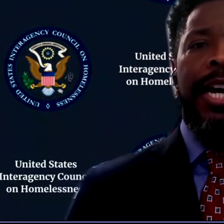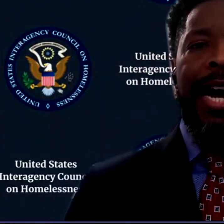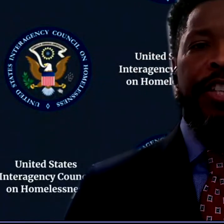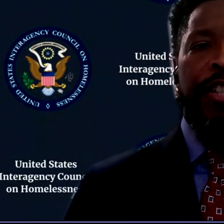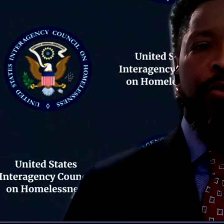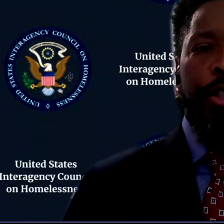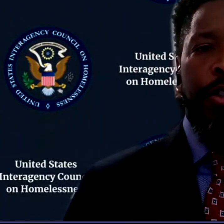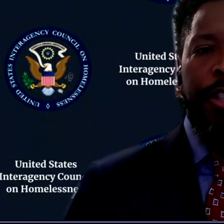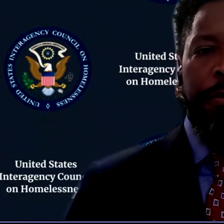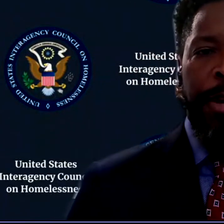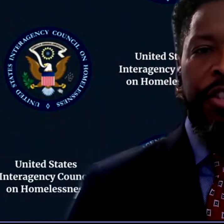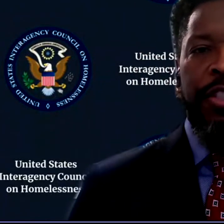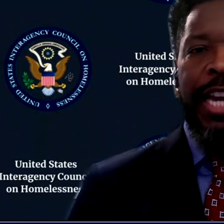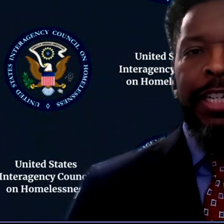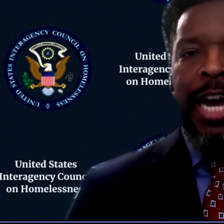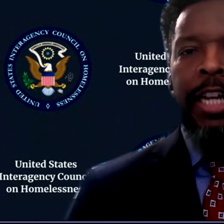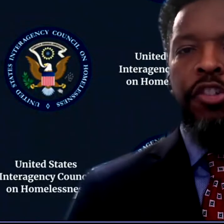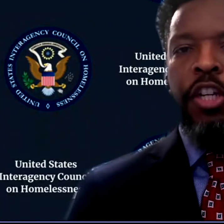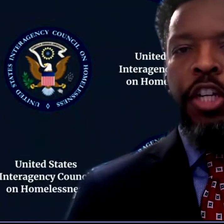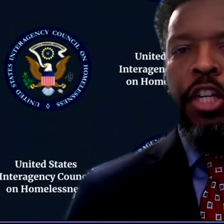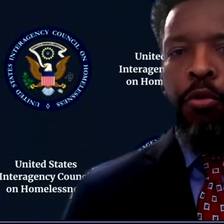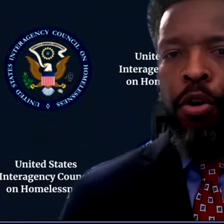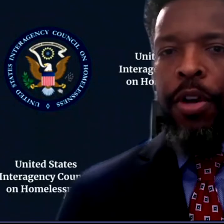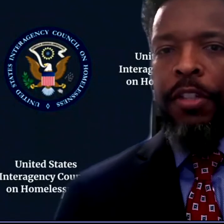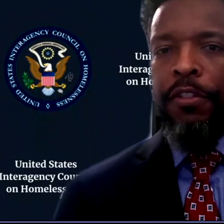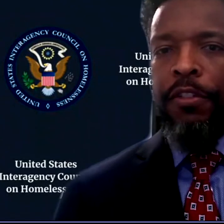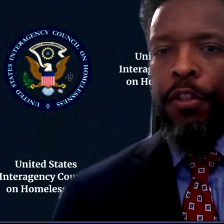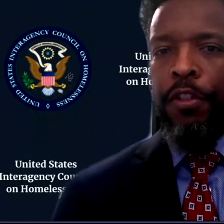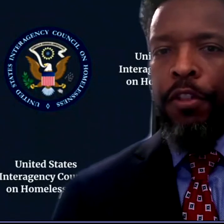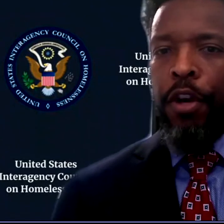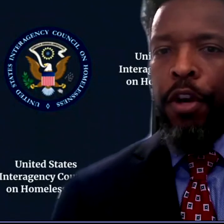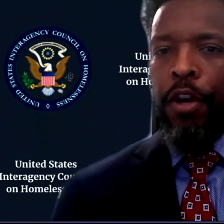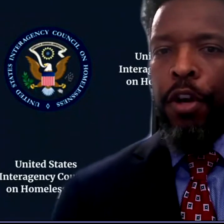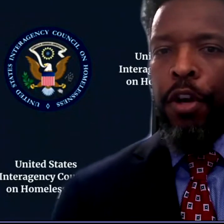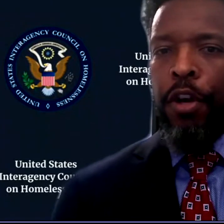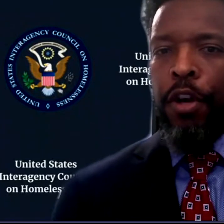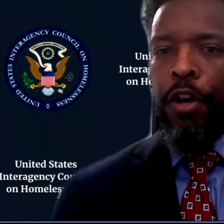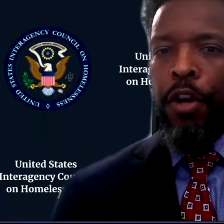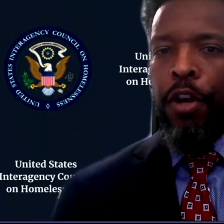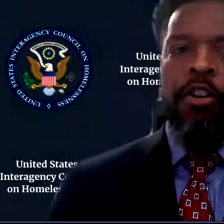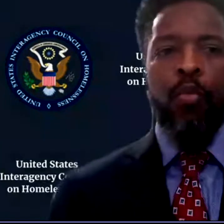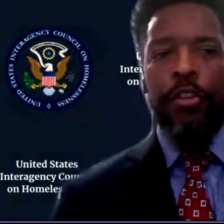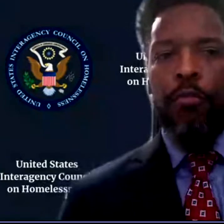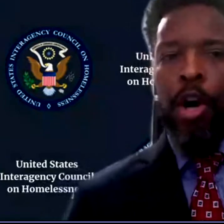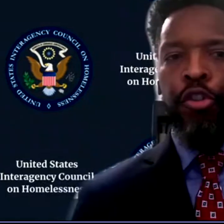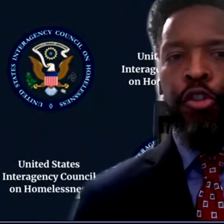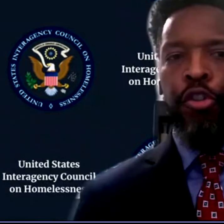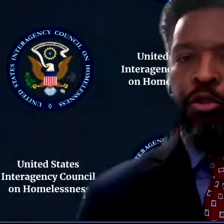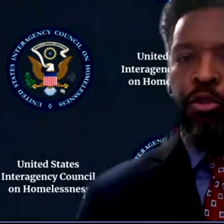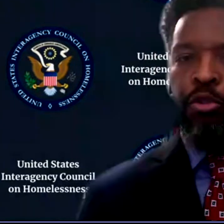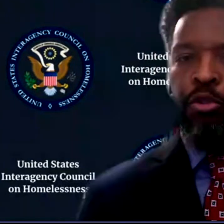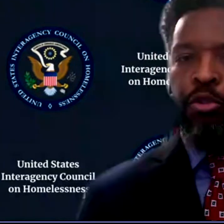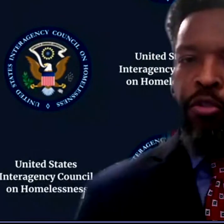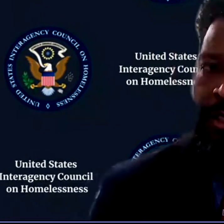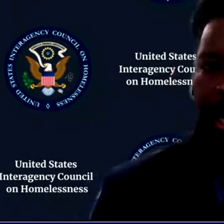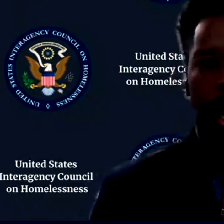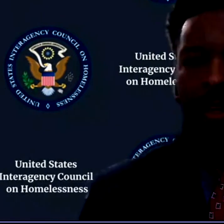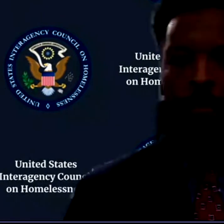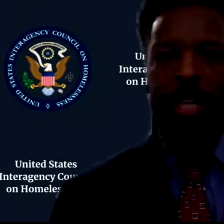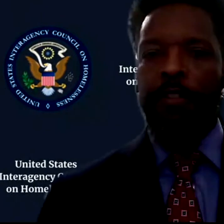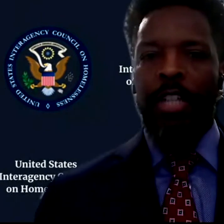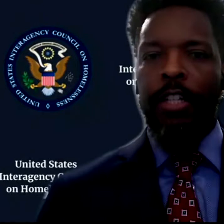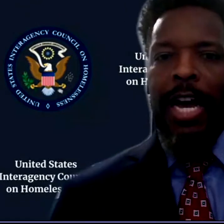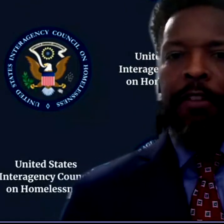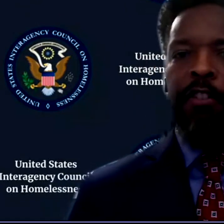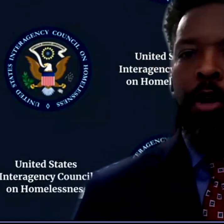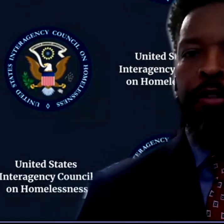I close, I just want to especially acknowledge the heroic service providers who have been working through multiple tragedies.